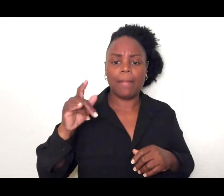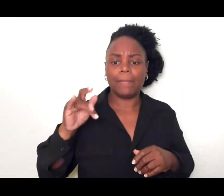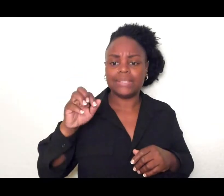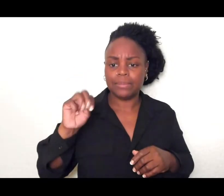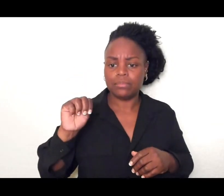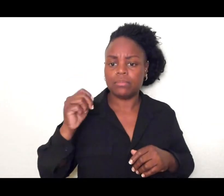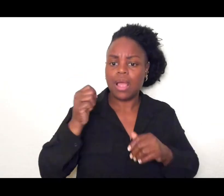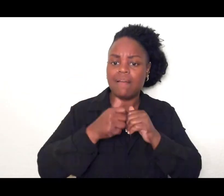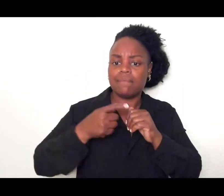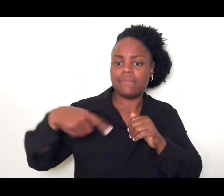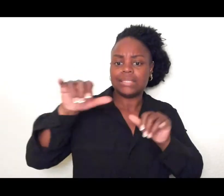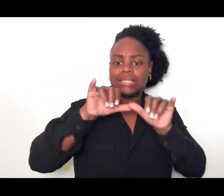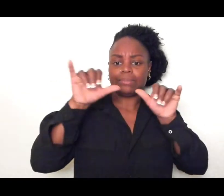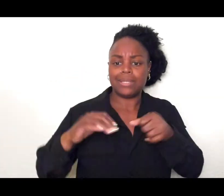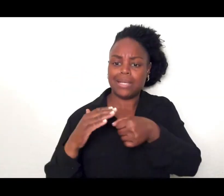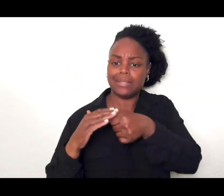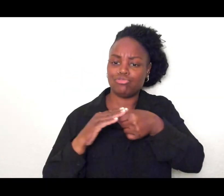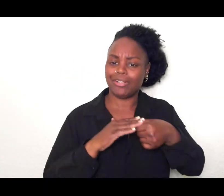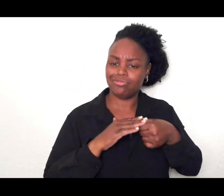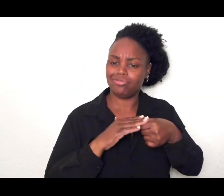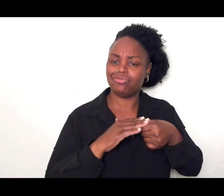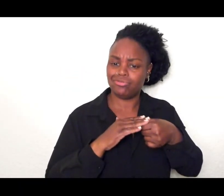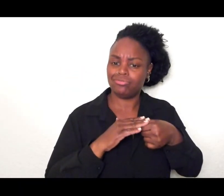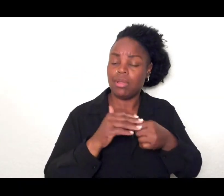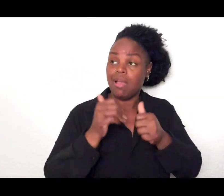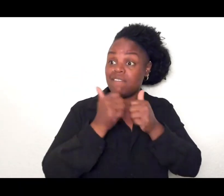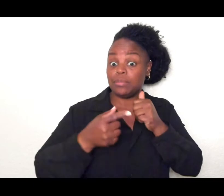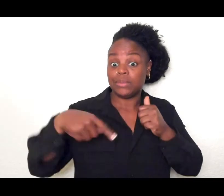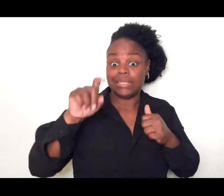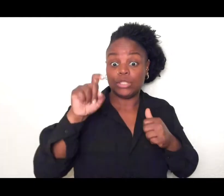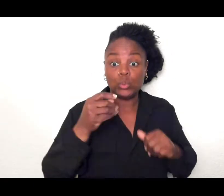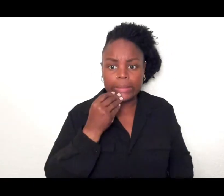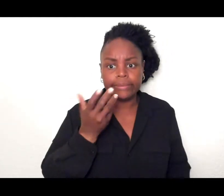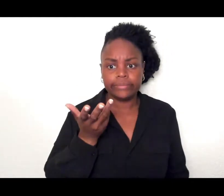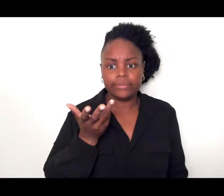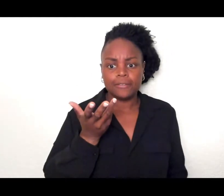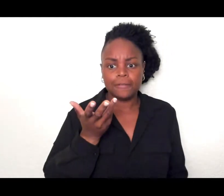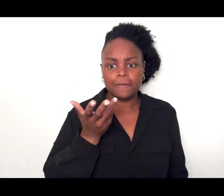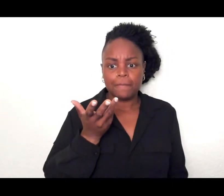capitalism, historically, people aren't treated as people. We're commodified. And